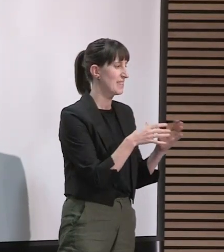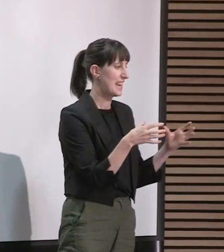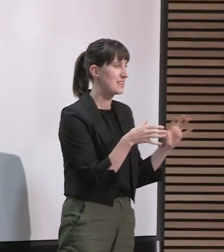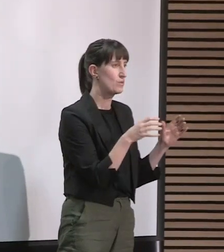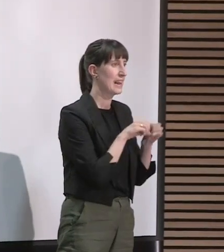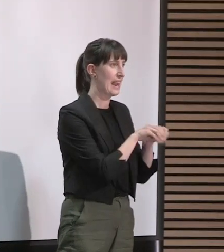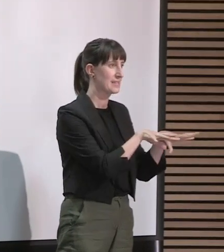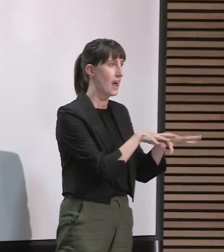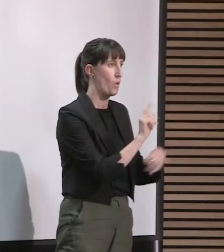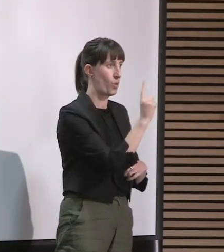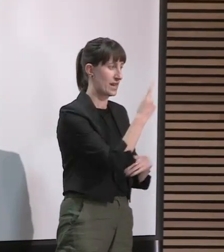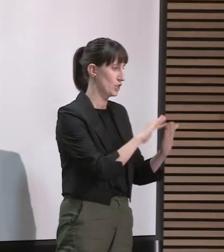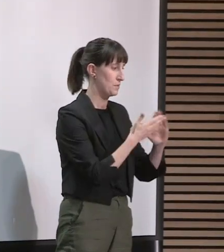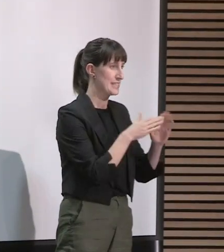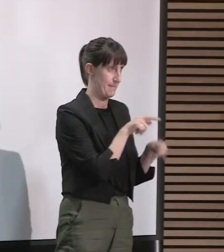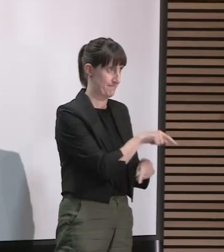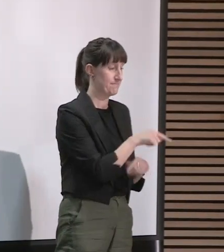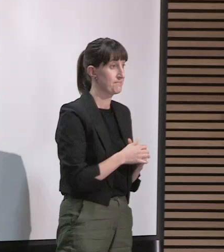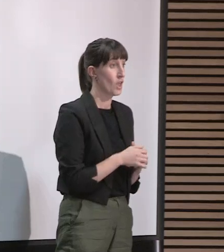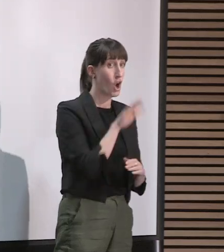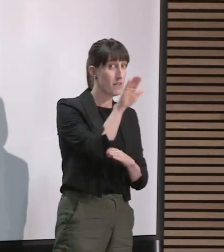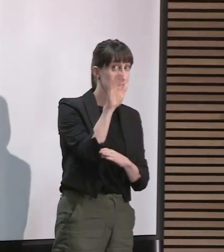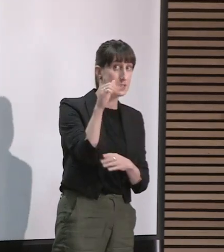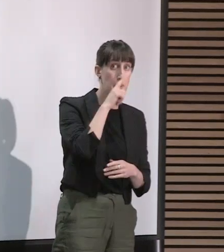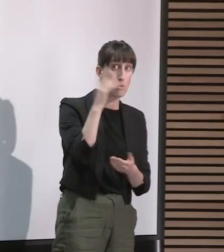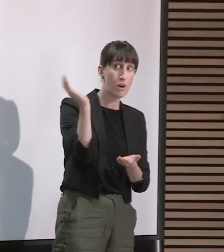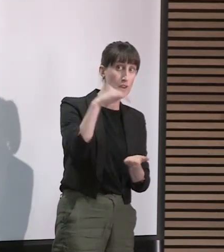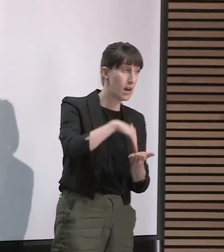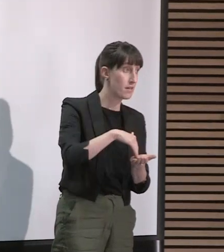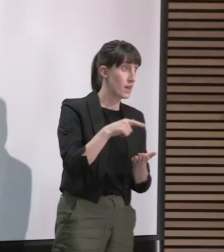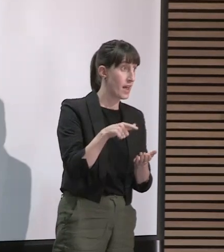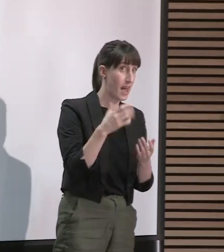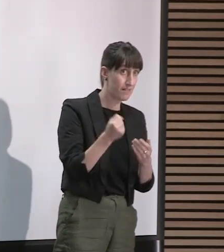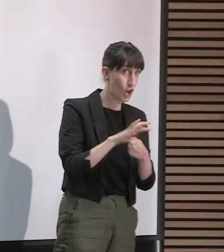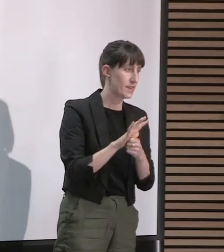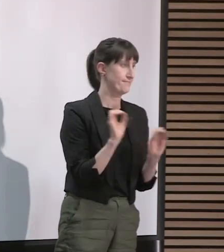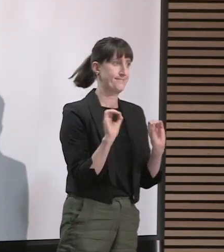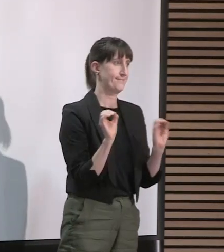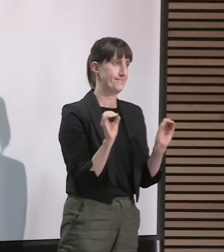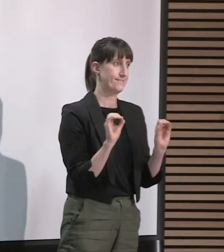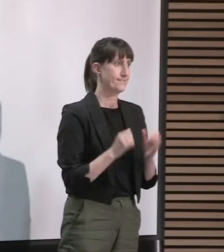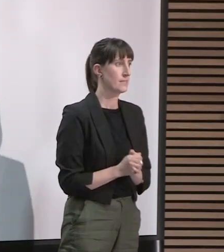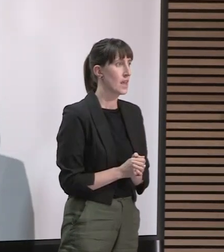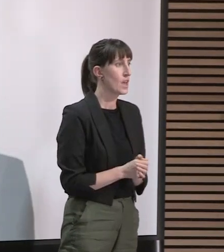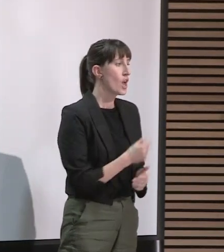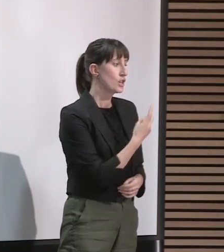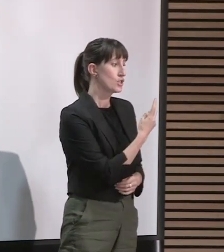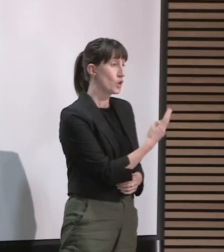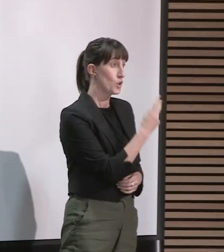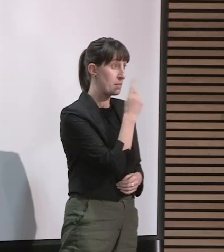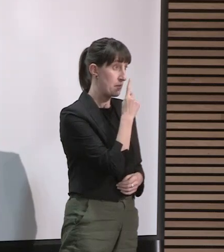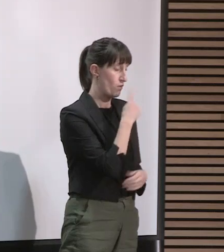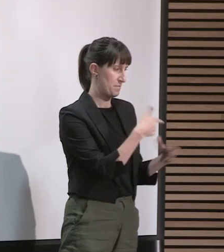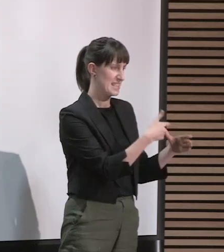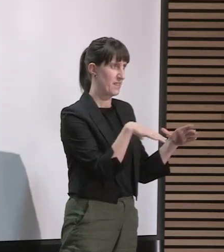are in Auckland. There are no new imported cases. Of the 7 community cases, 2 are linked to a church in Auckland